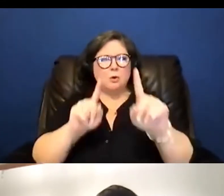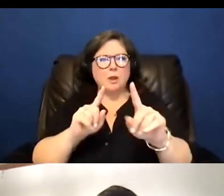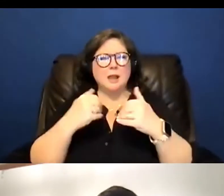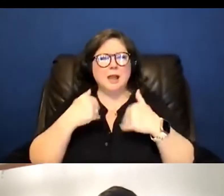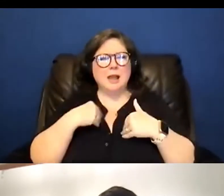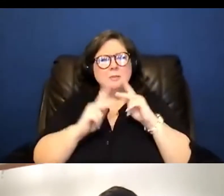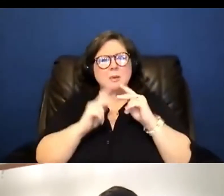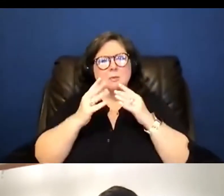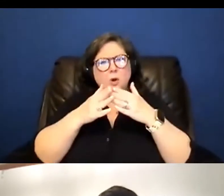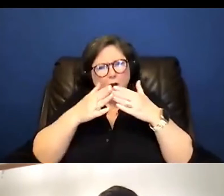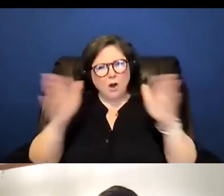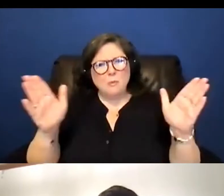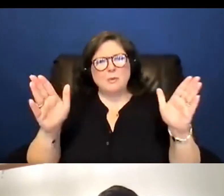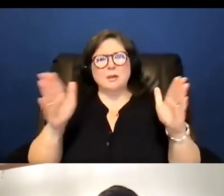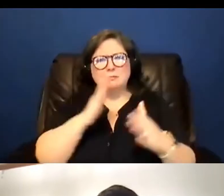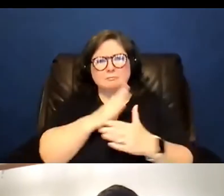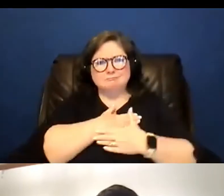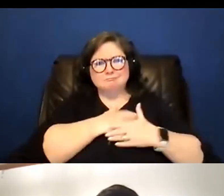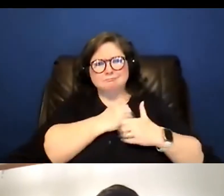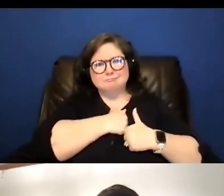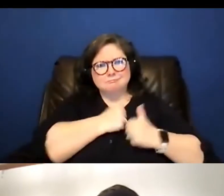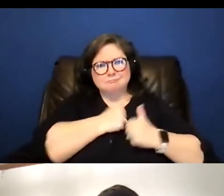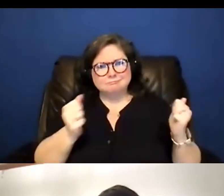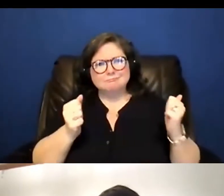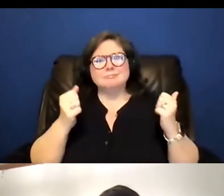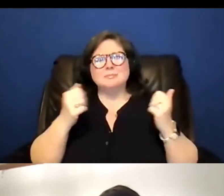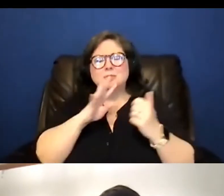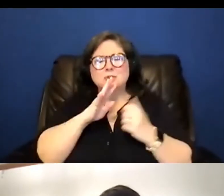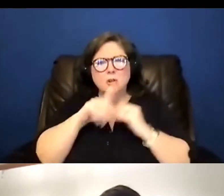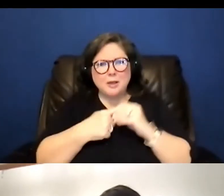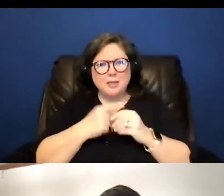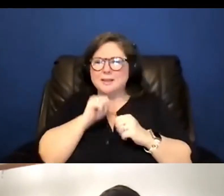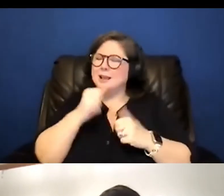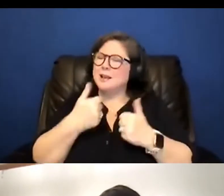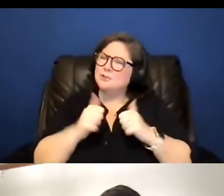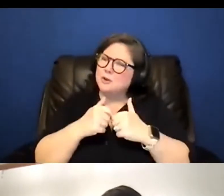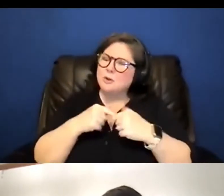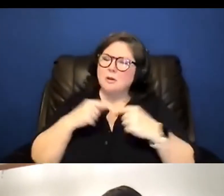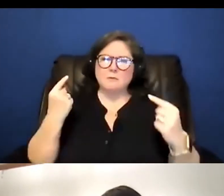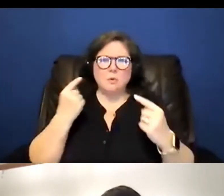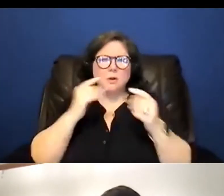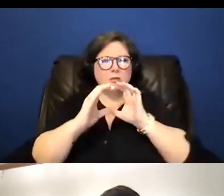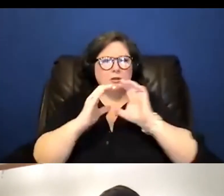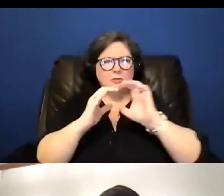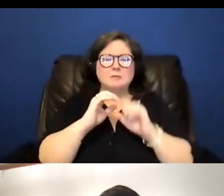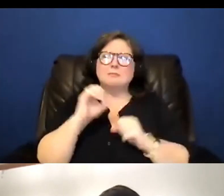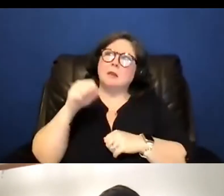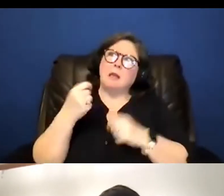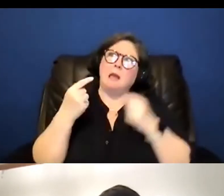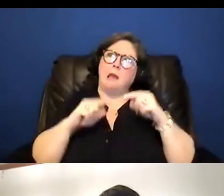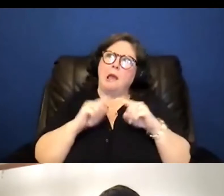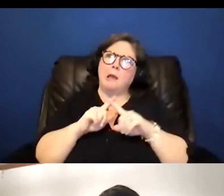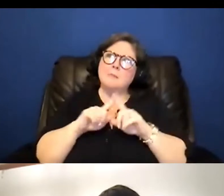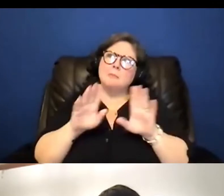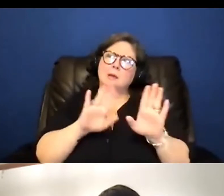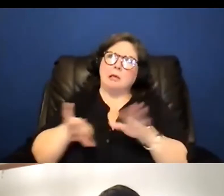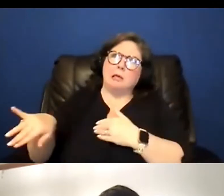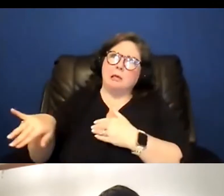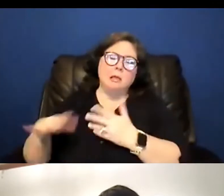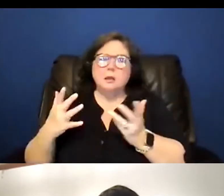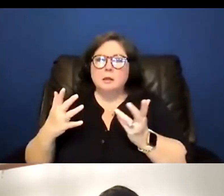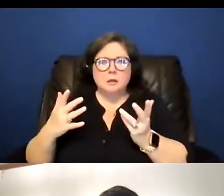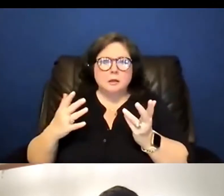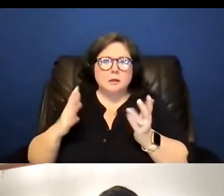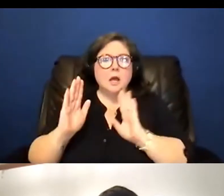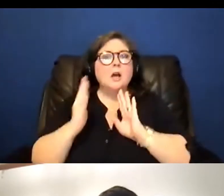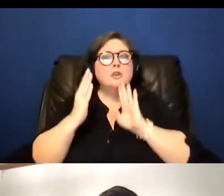and not try to avoid the fact and say, well, yeah, it happened, but that was a long time. Address what